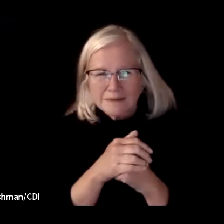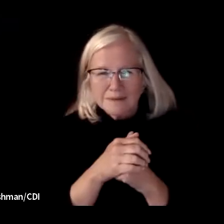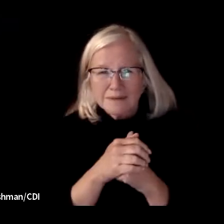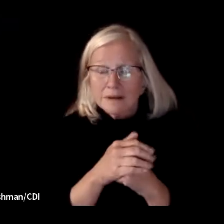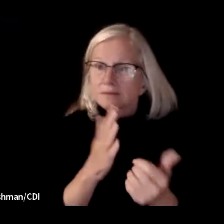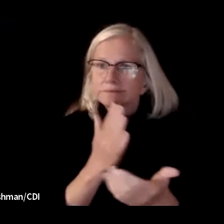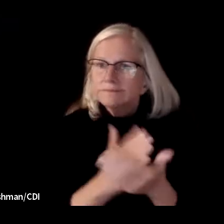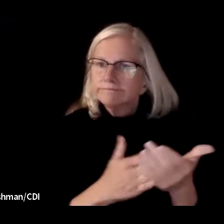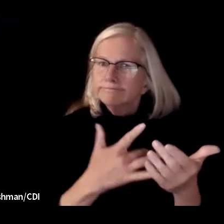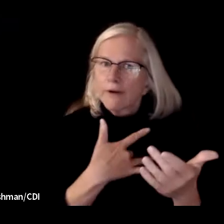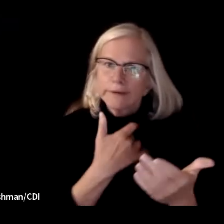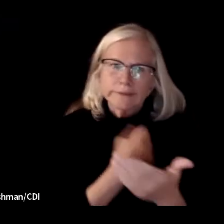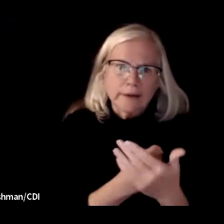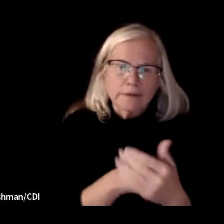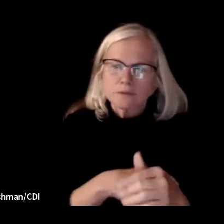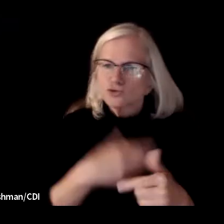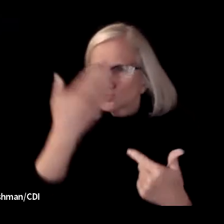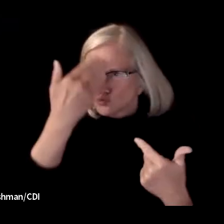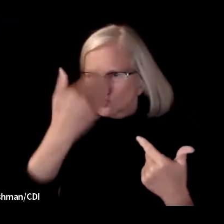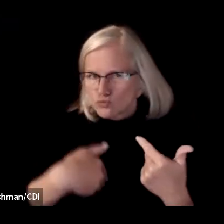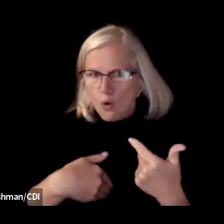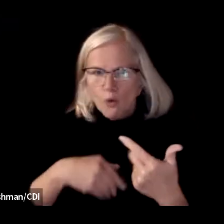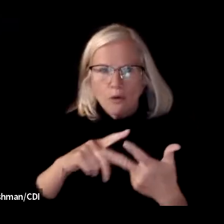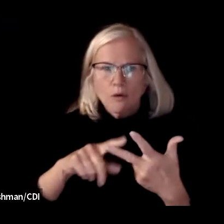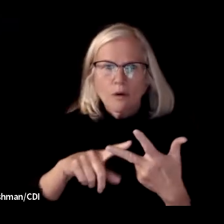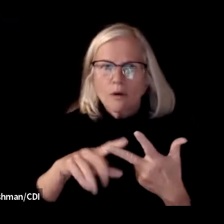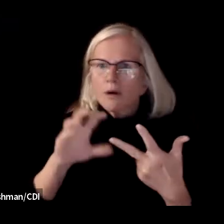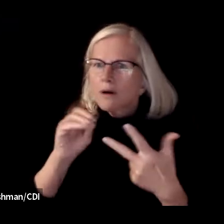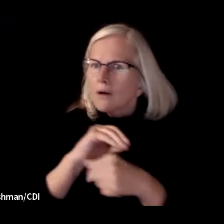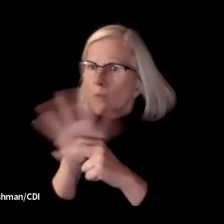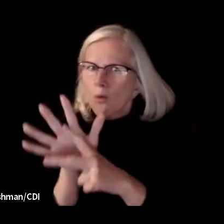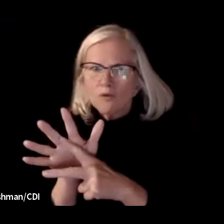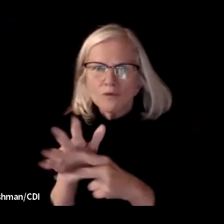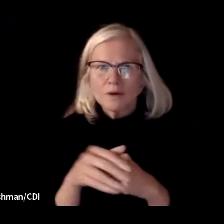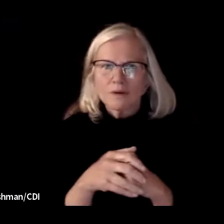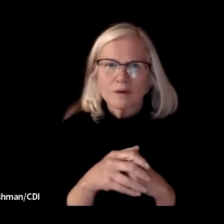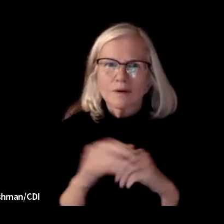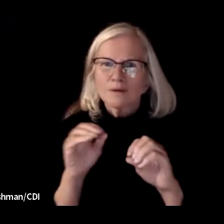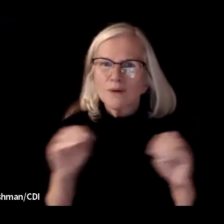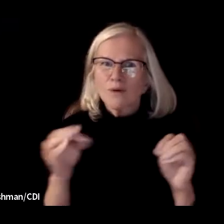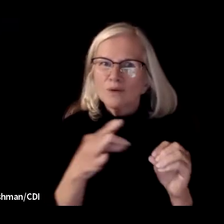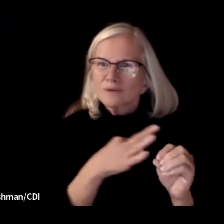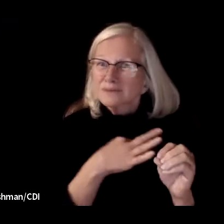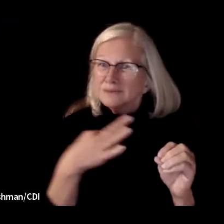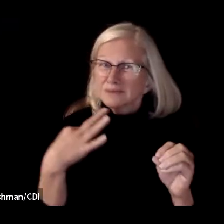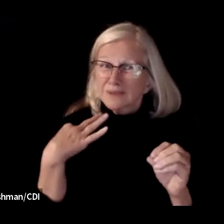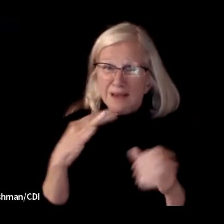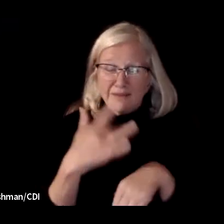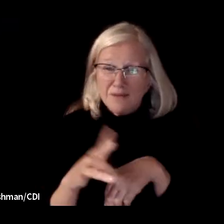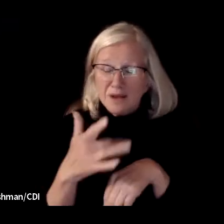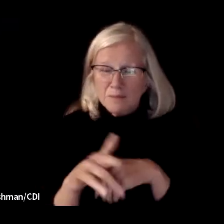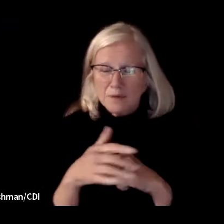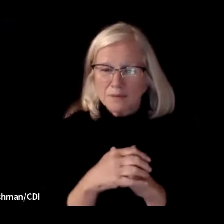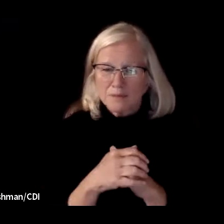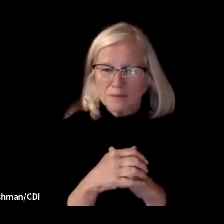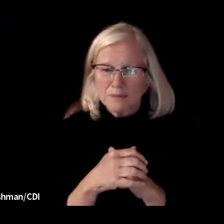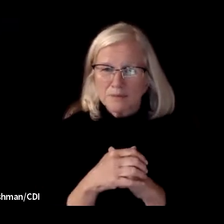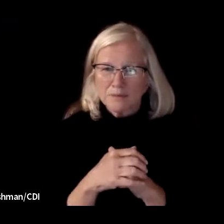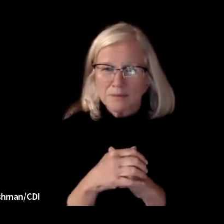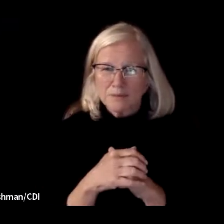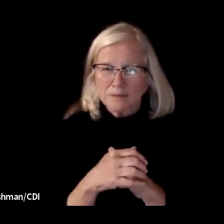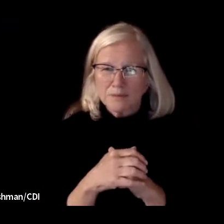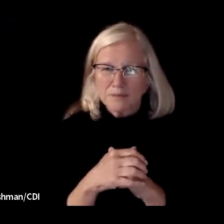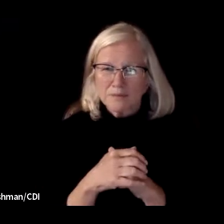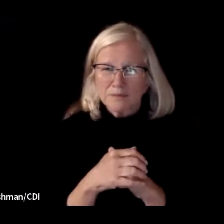issue statewide, impacting both small rural facilities and larger metro systems. We at MDH are closely monitoring